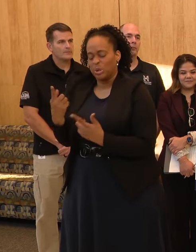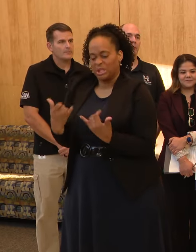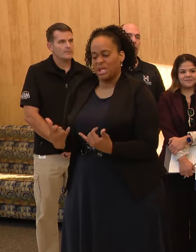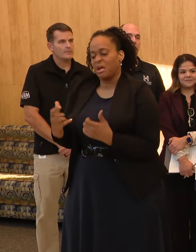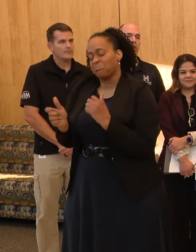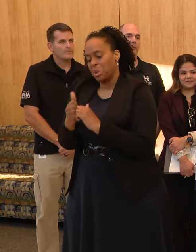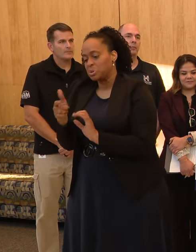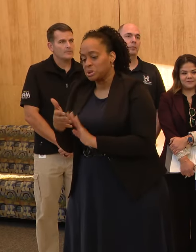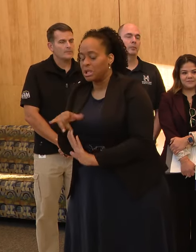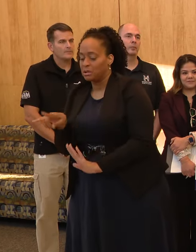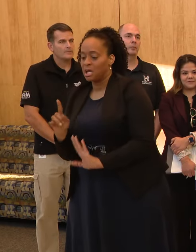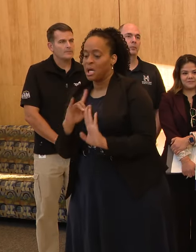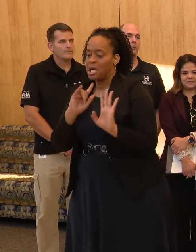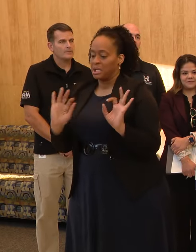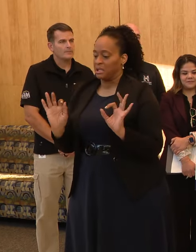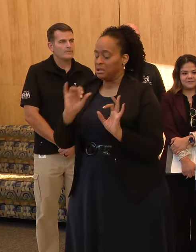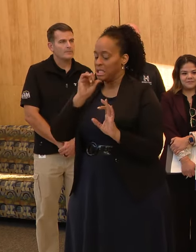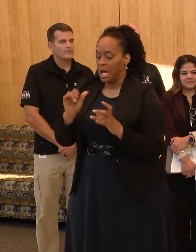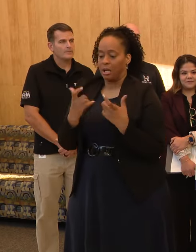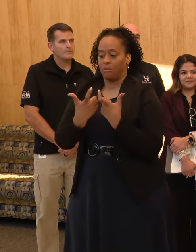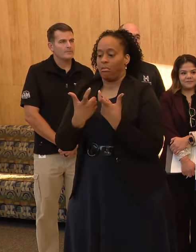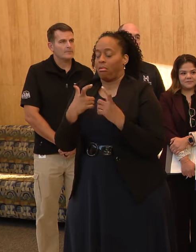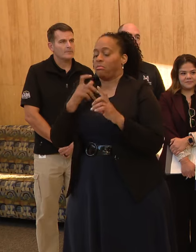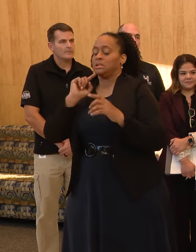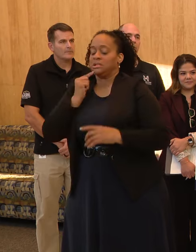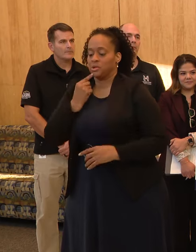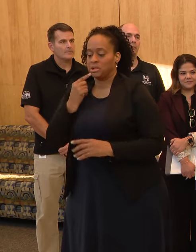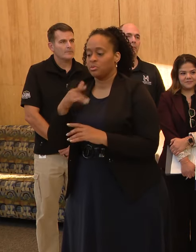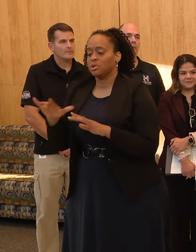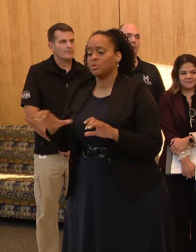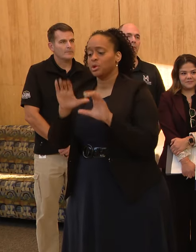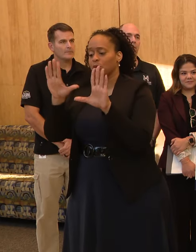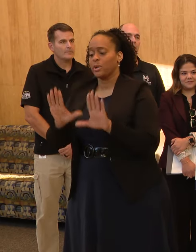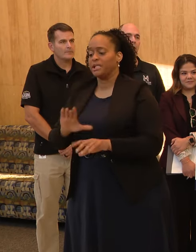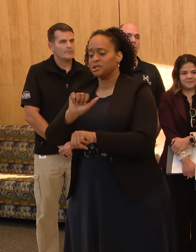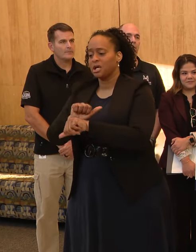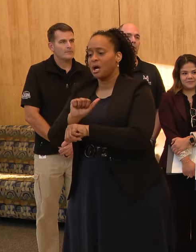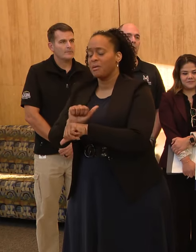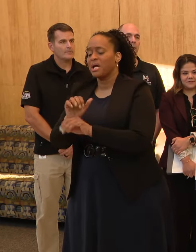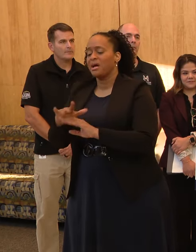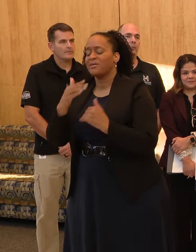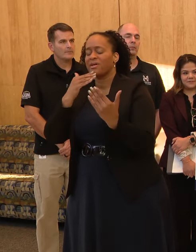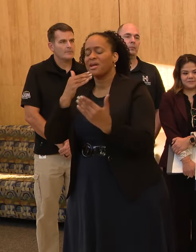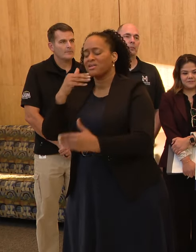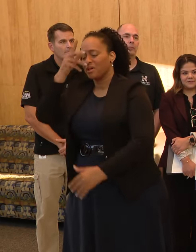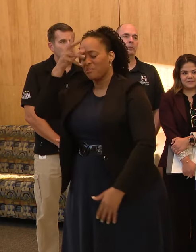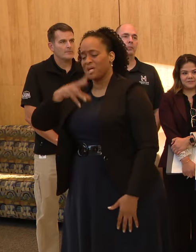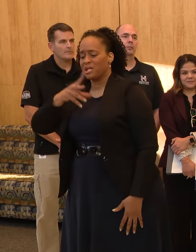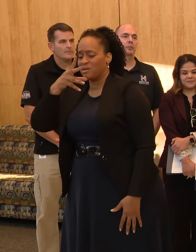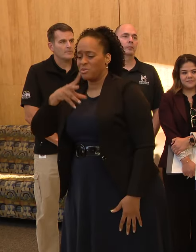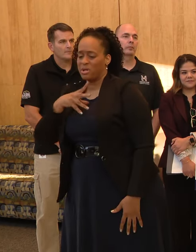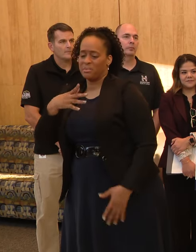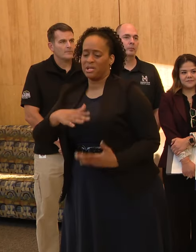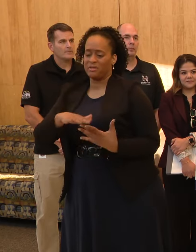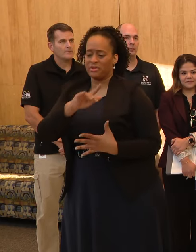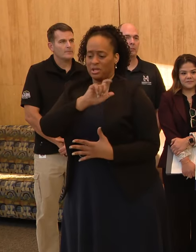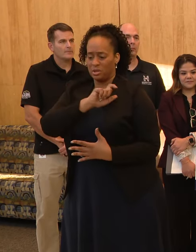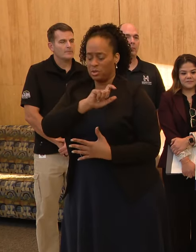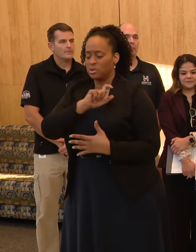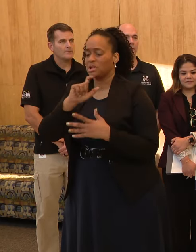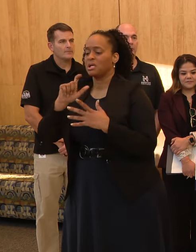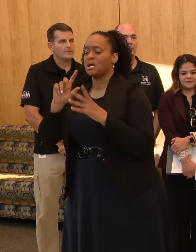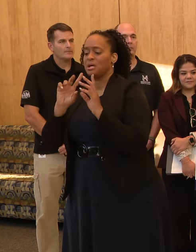minor. We're doing a great job. I can't thank the men and women of the Houston Police Department enough, especially our HOT